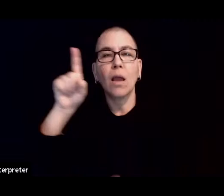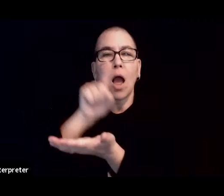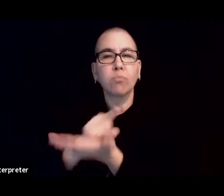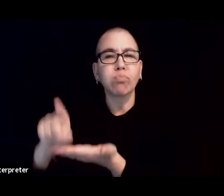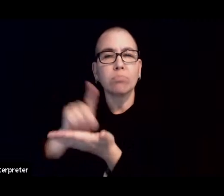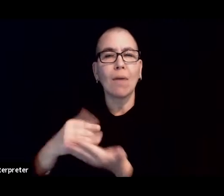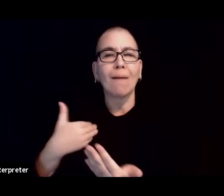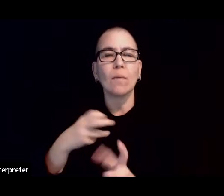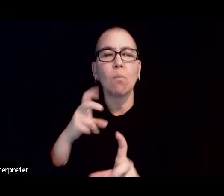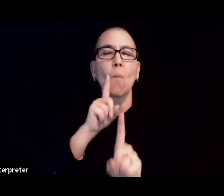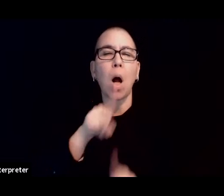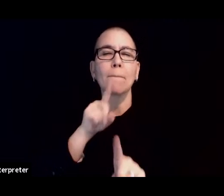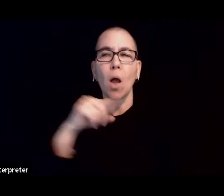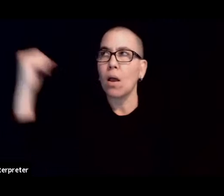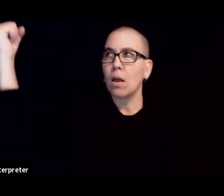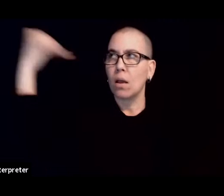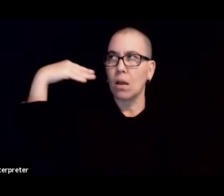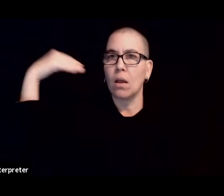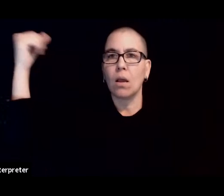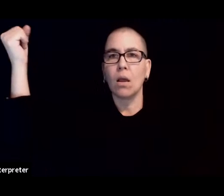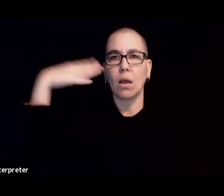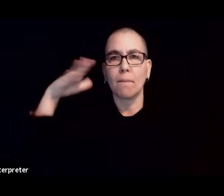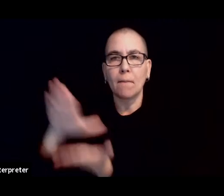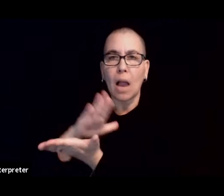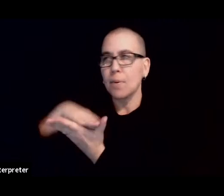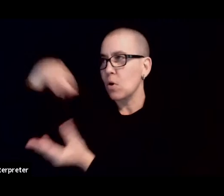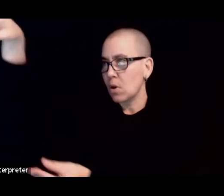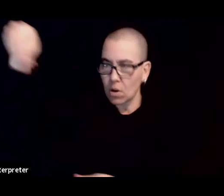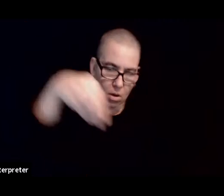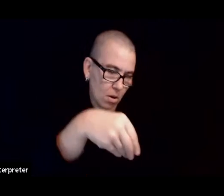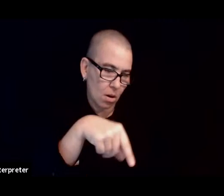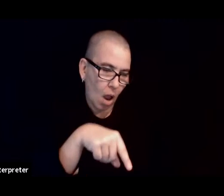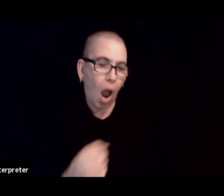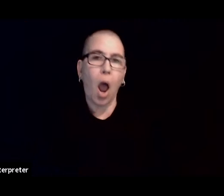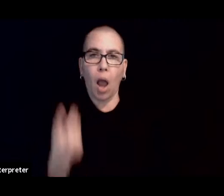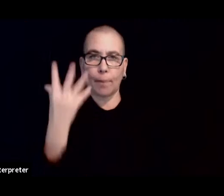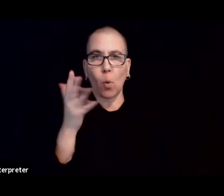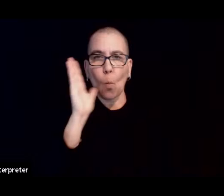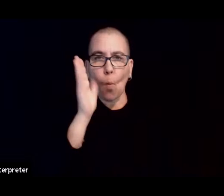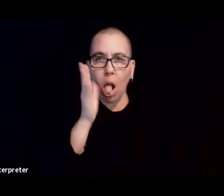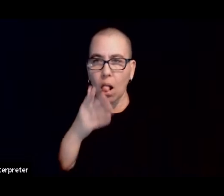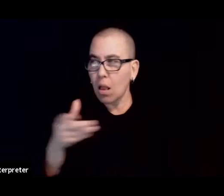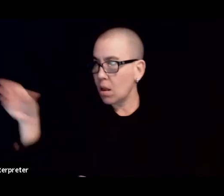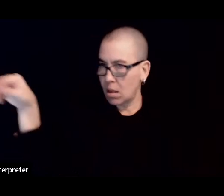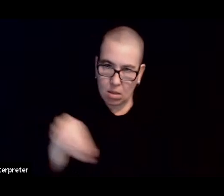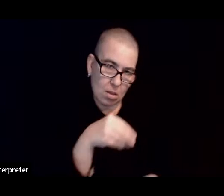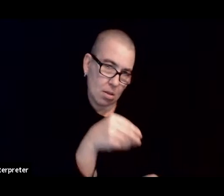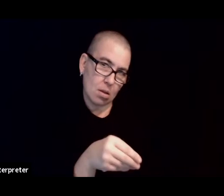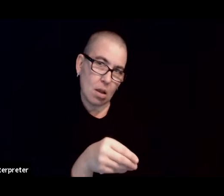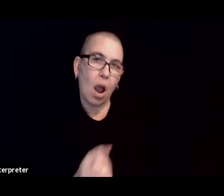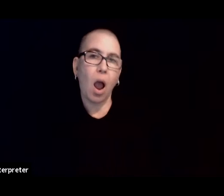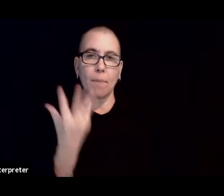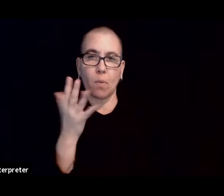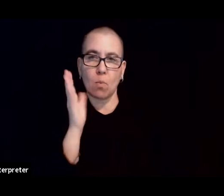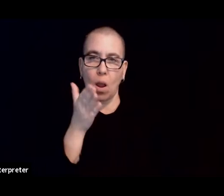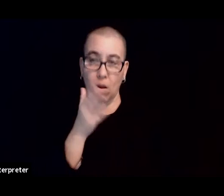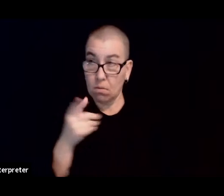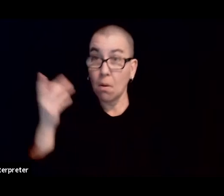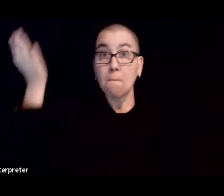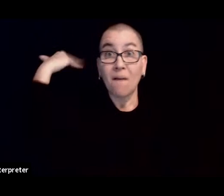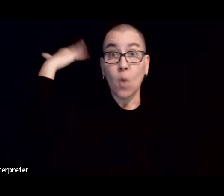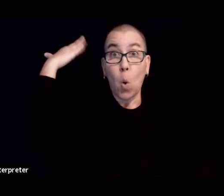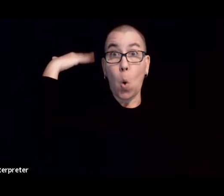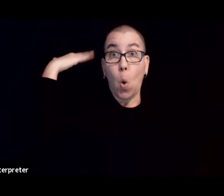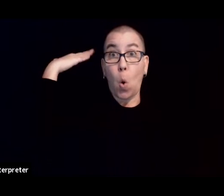week, or the allocation this week was less than one of the earlier projections, but we don't have a